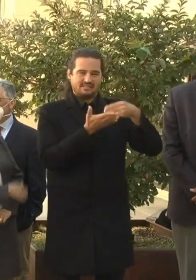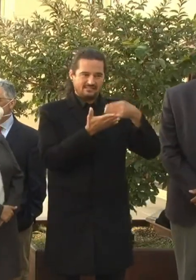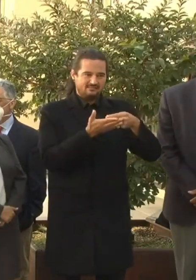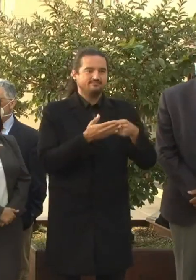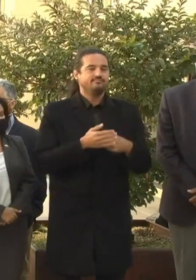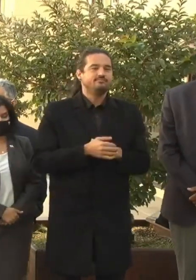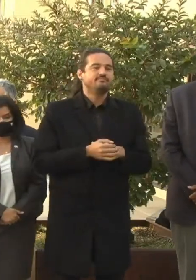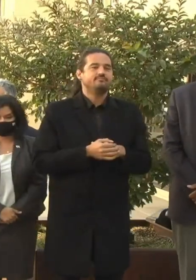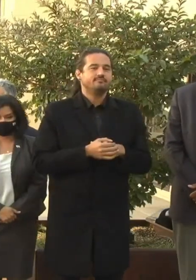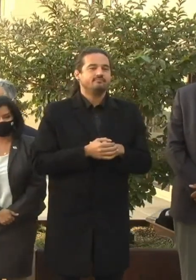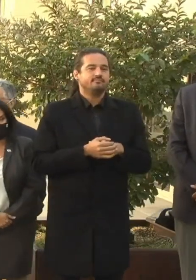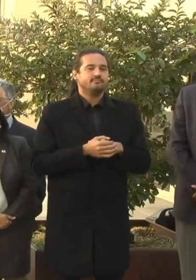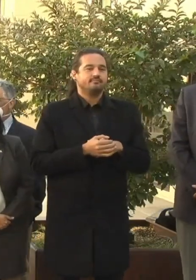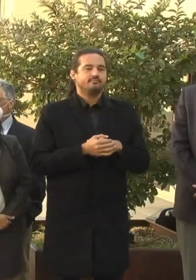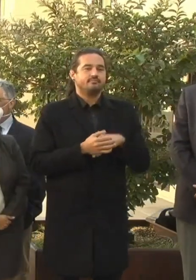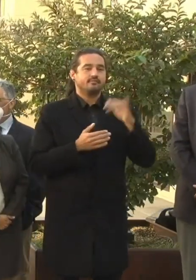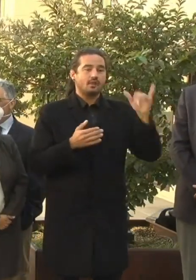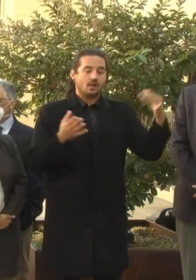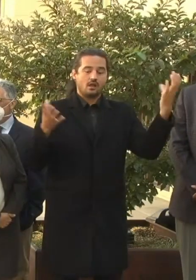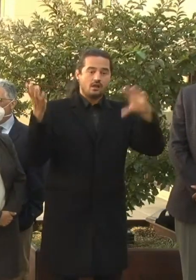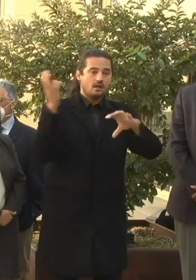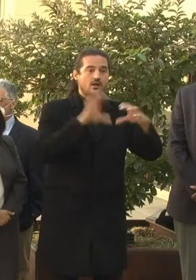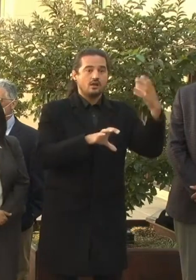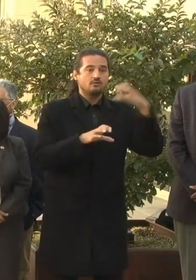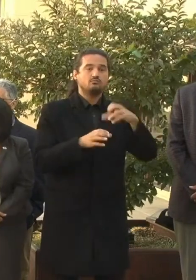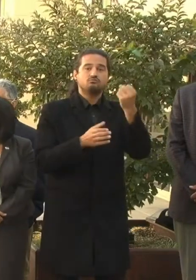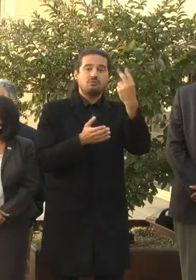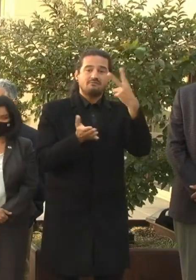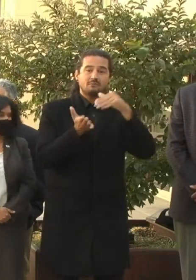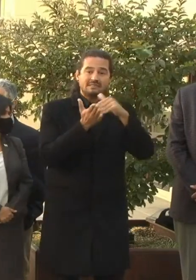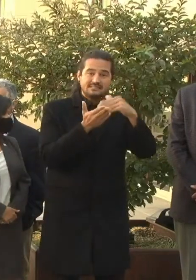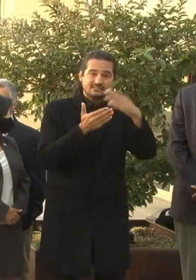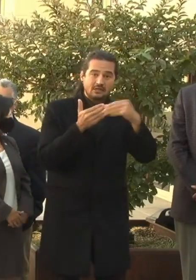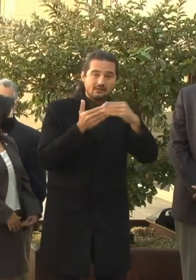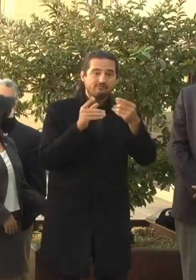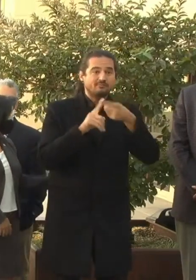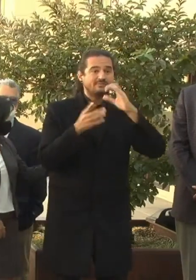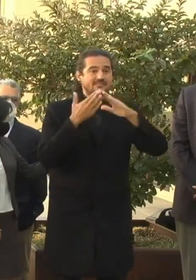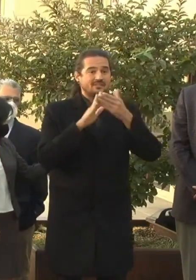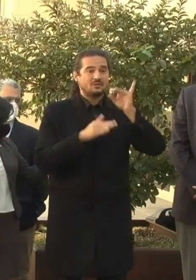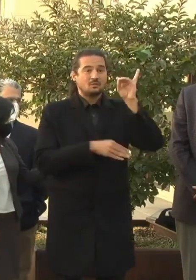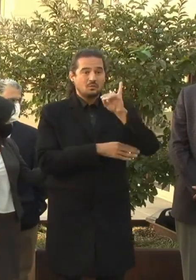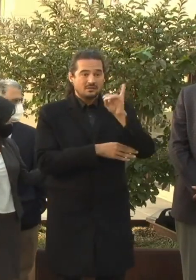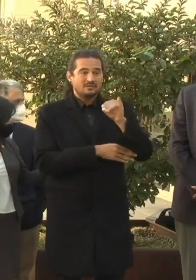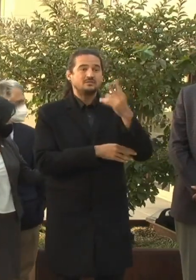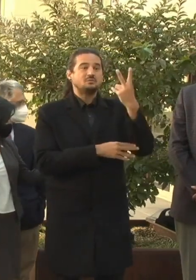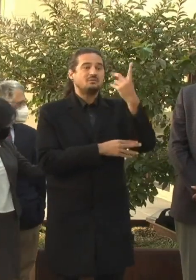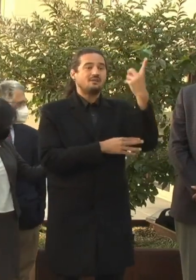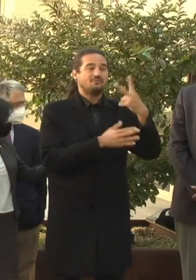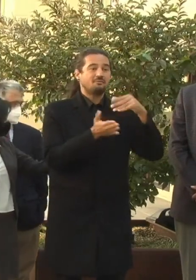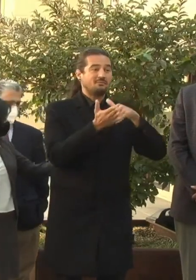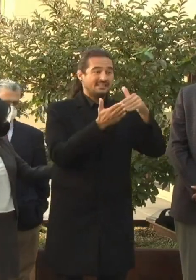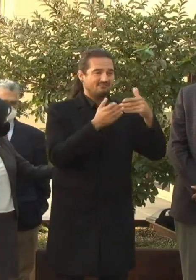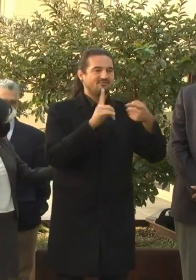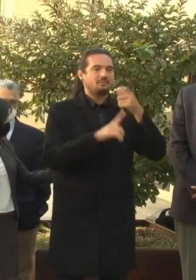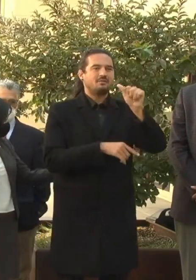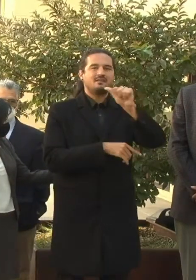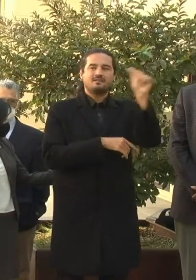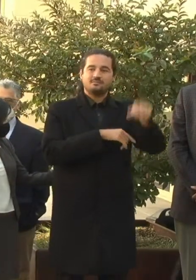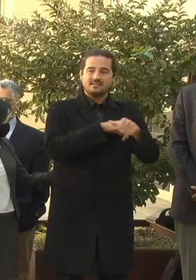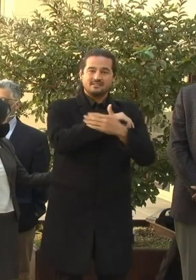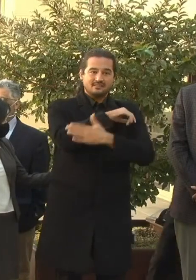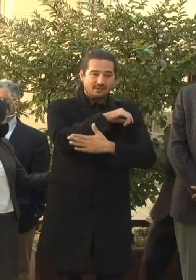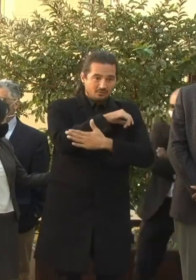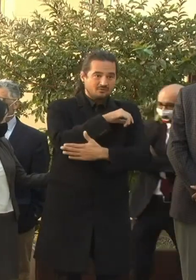by the city, $2.5 million that was funded by the county, and another $1.2 million from